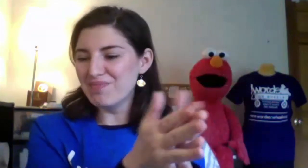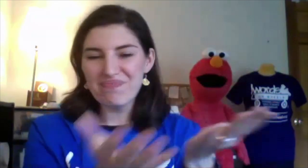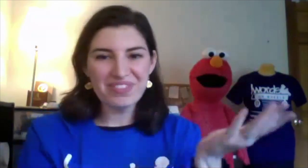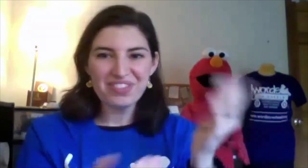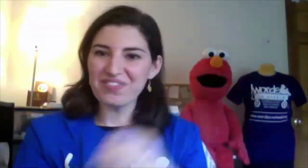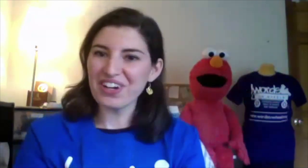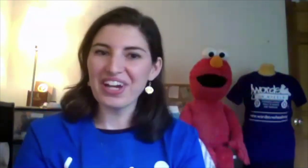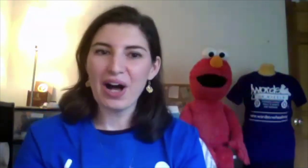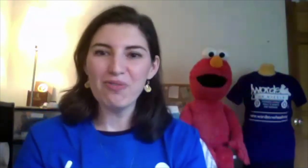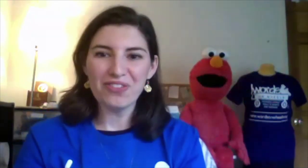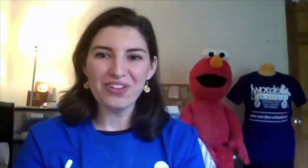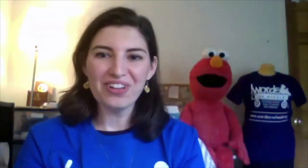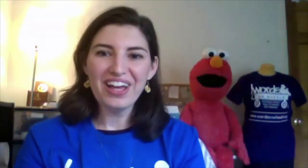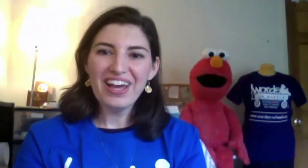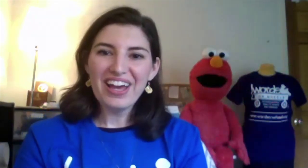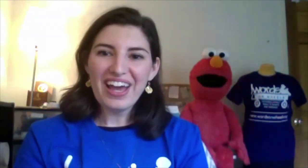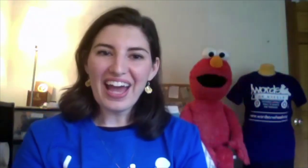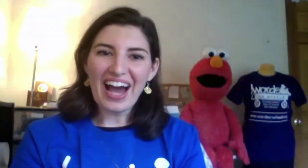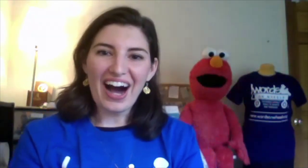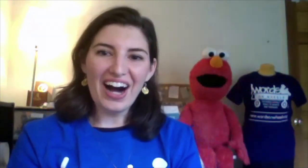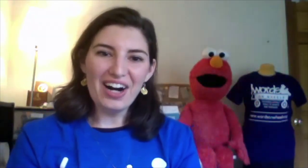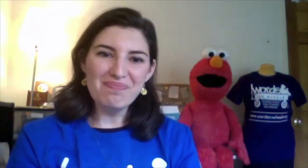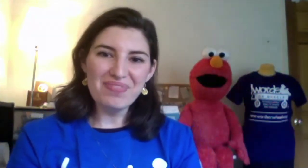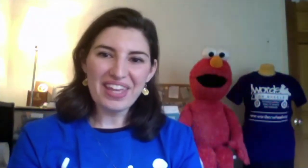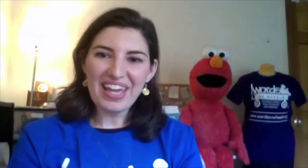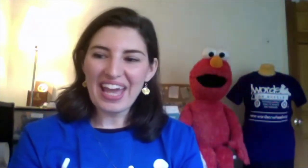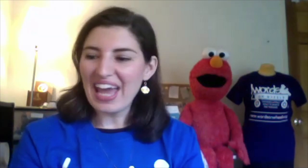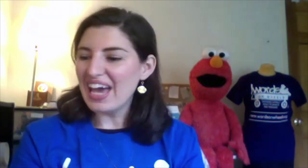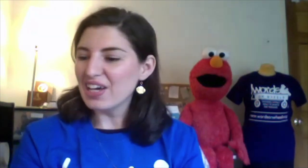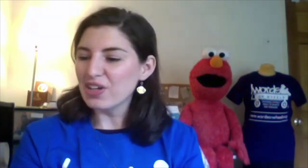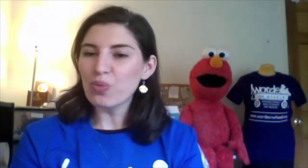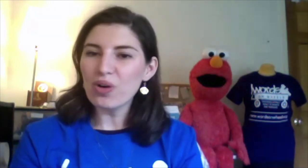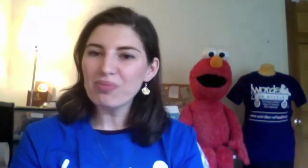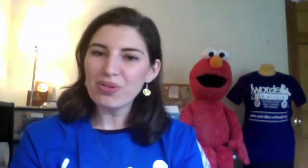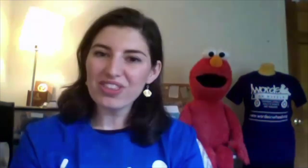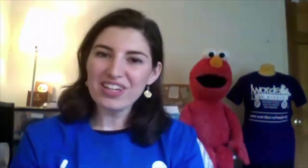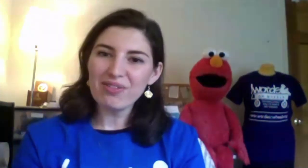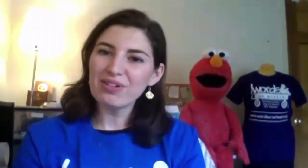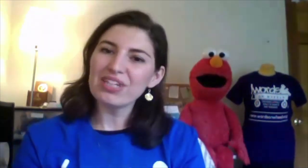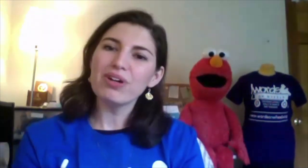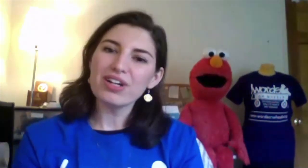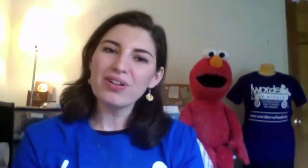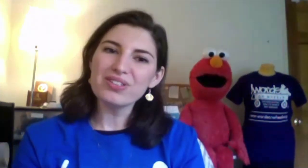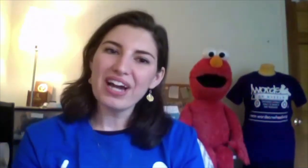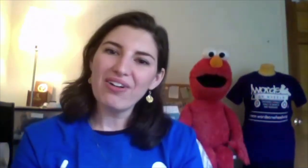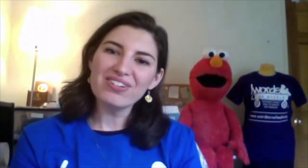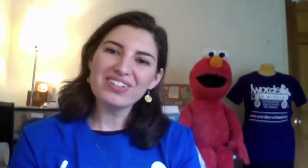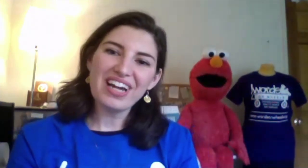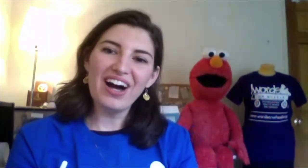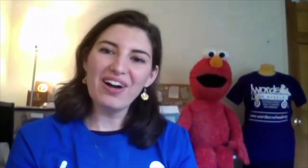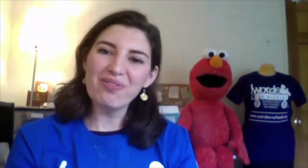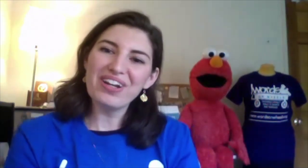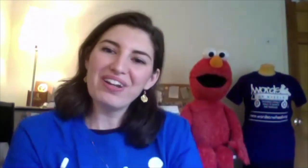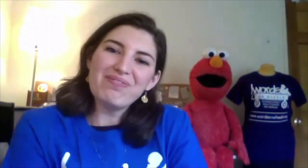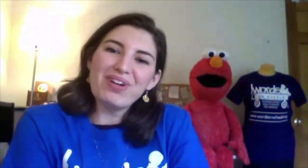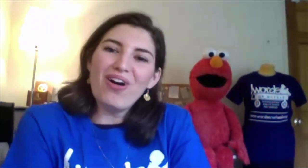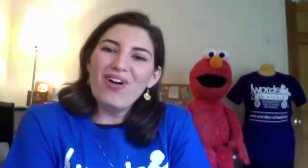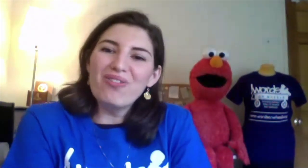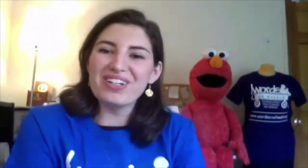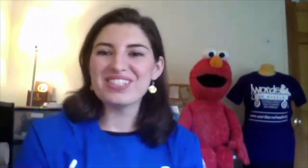it's very helpful. And one more thing that we did want to close out, what we all want to say with